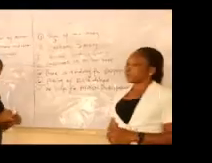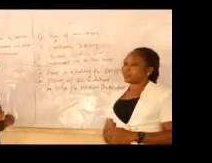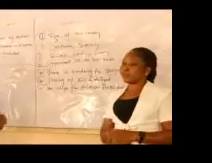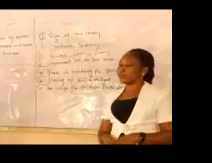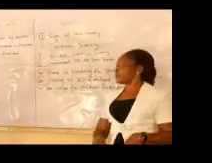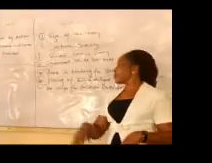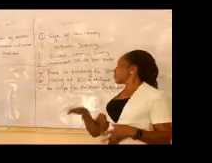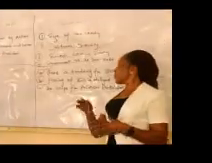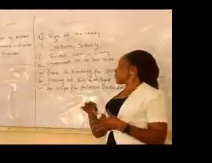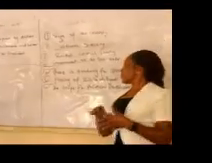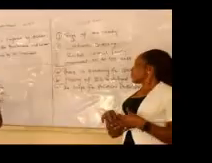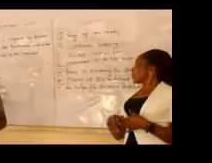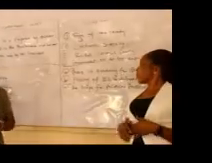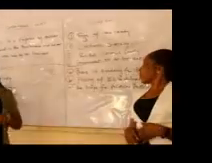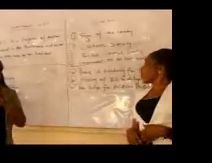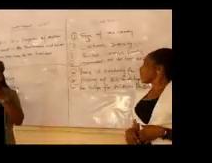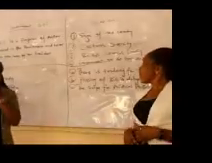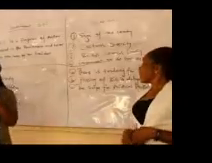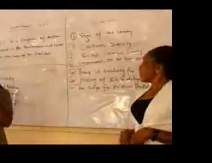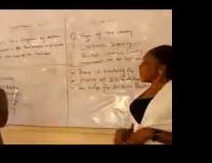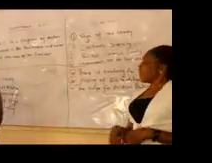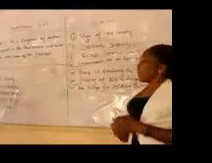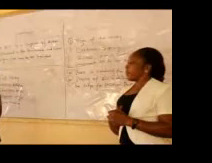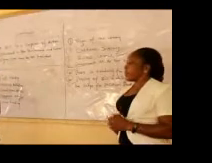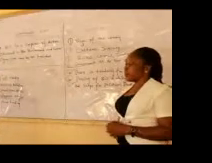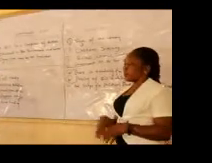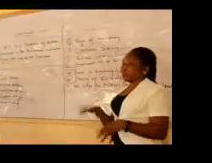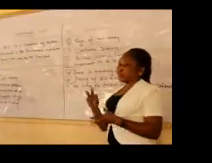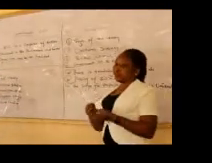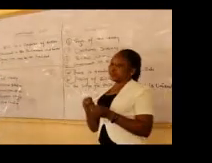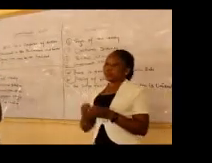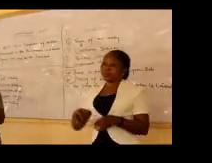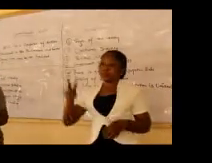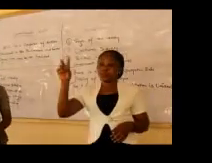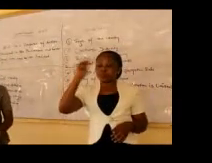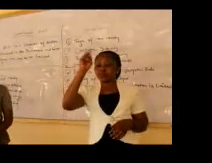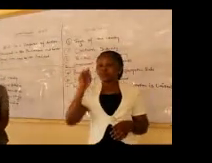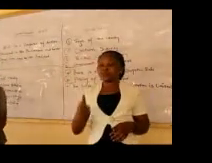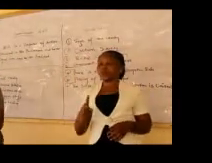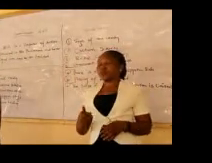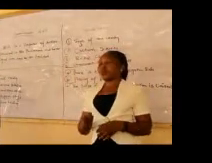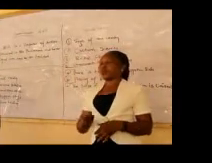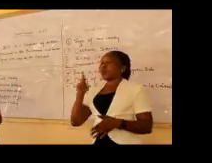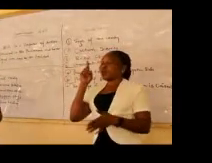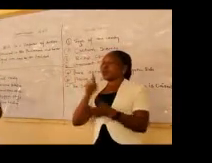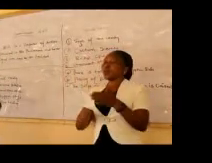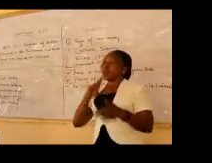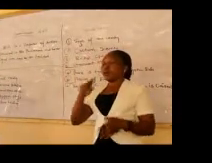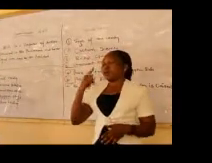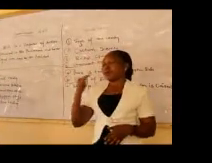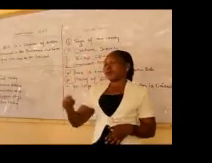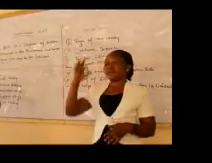Okay, so number 2B, they said identify the factors that led to the formation